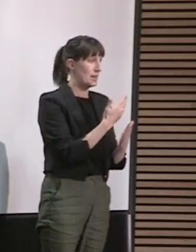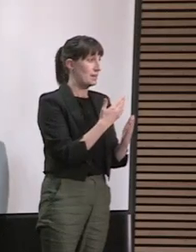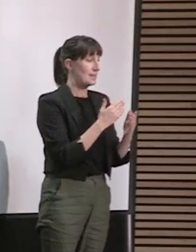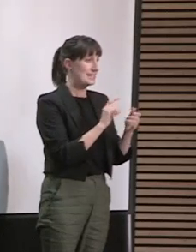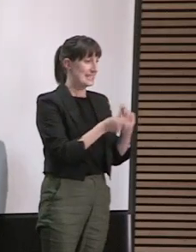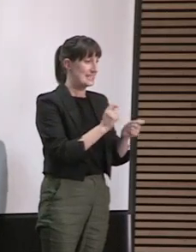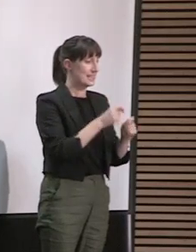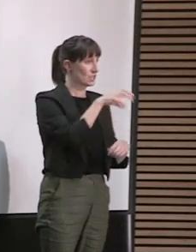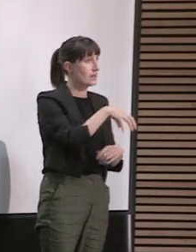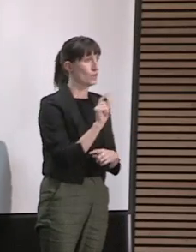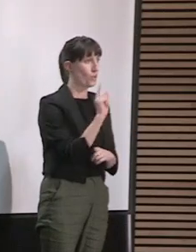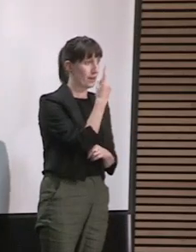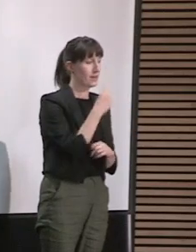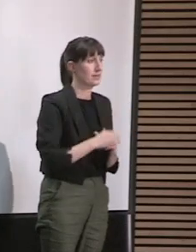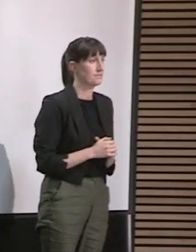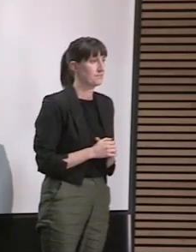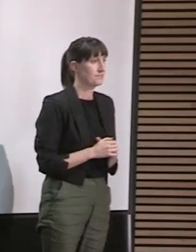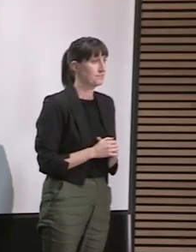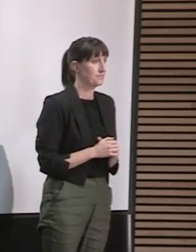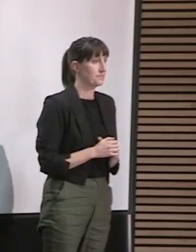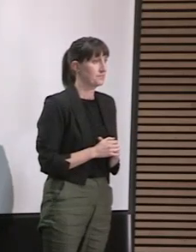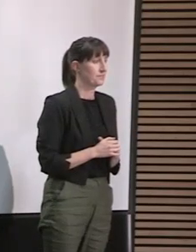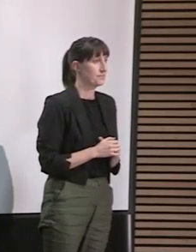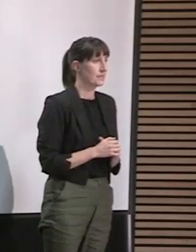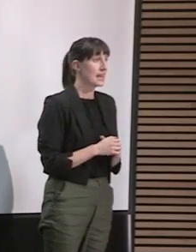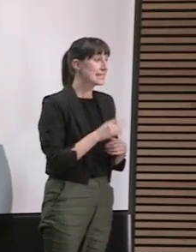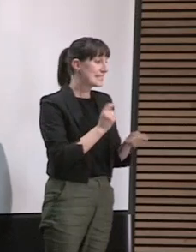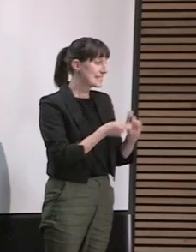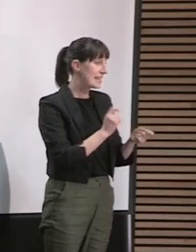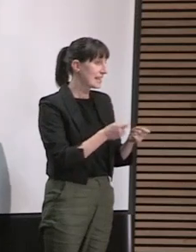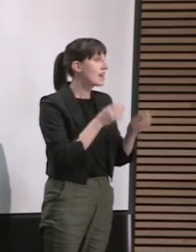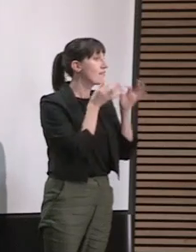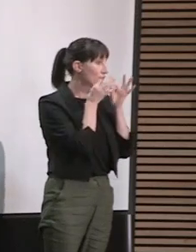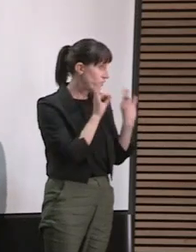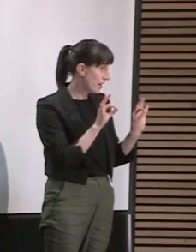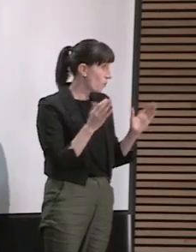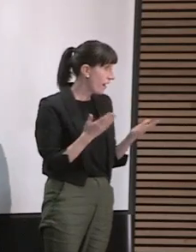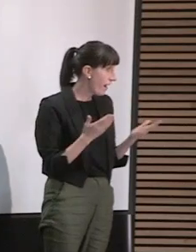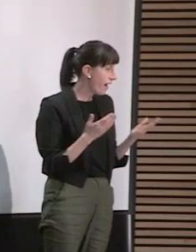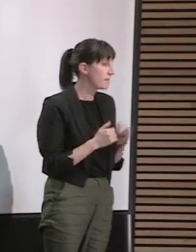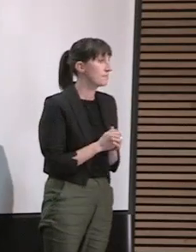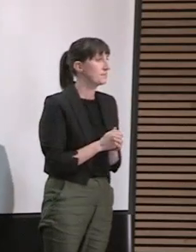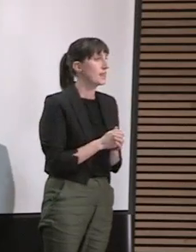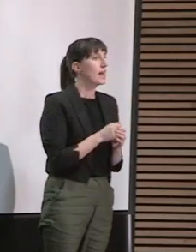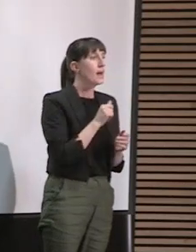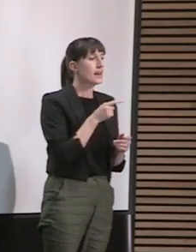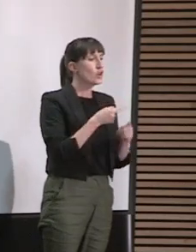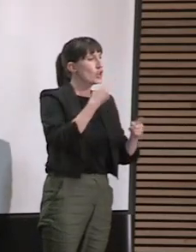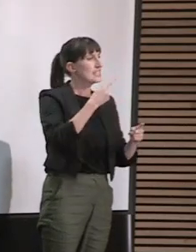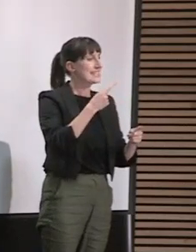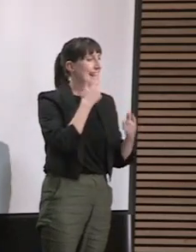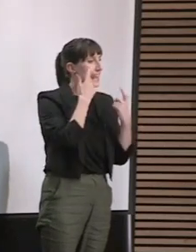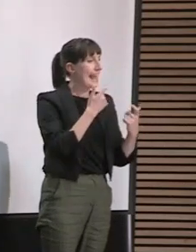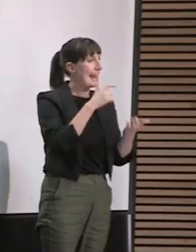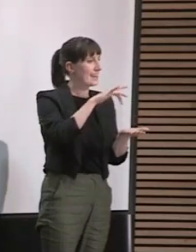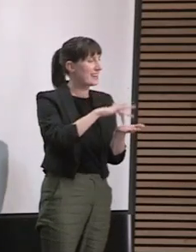detected over the last couple of weeks. Free testing is also available at 19 urgent care clinics